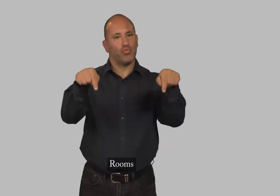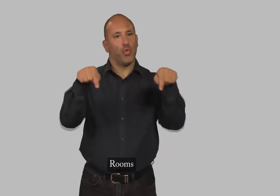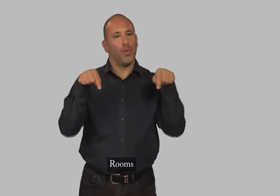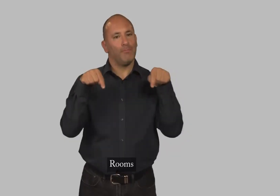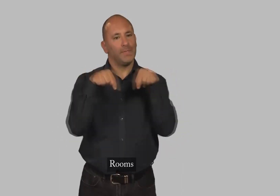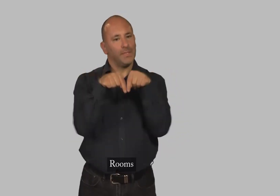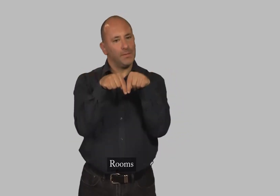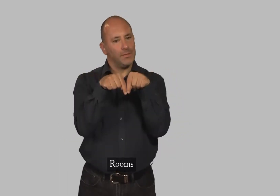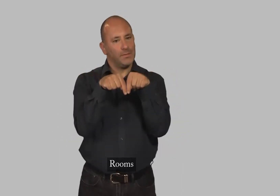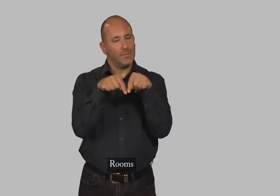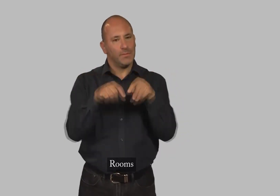Rooms.